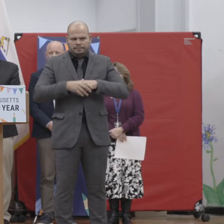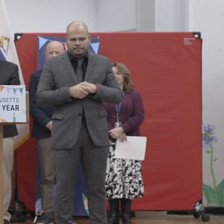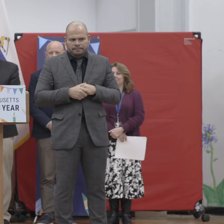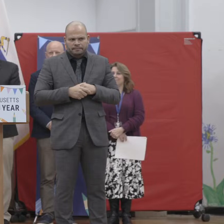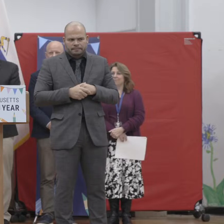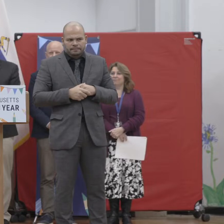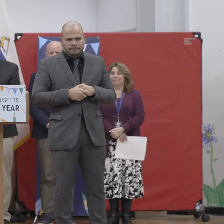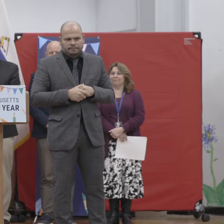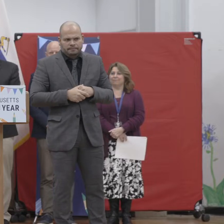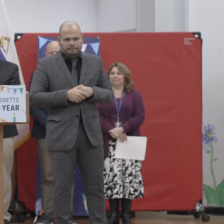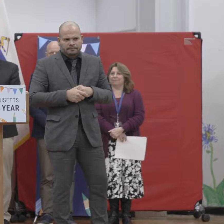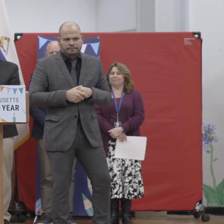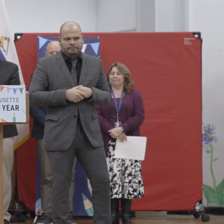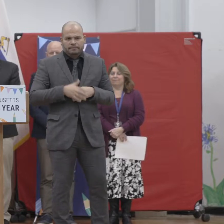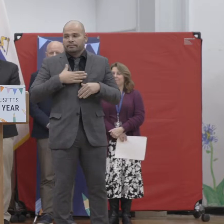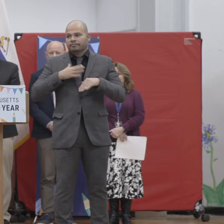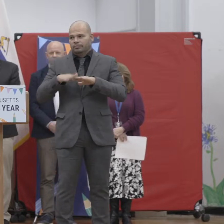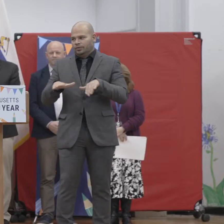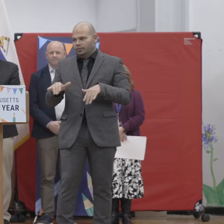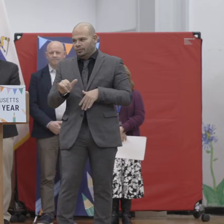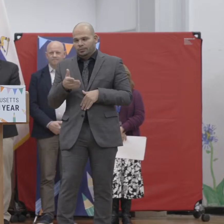work towards a more inclusive future.